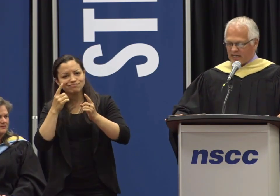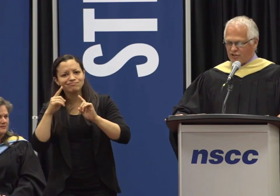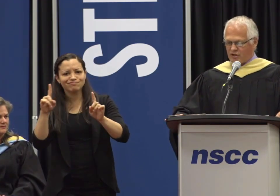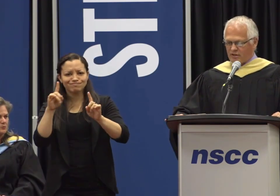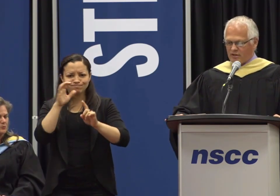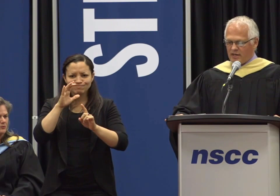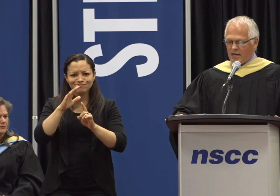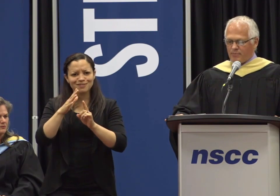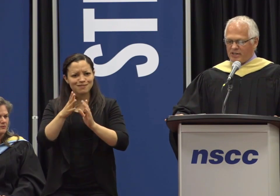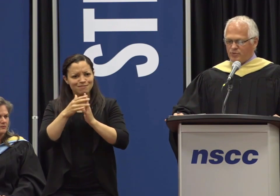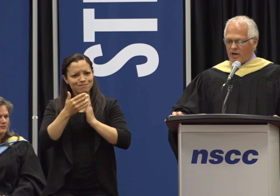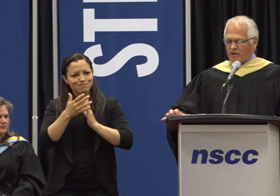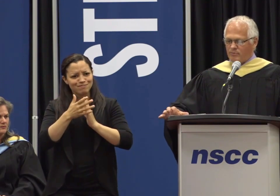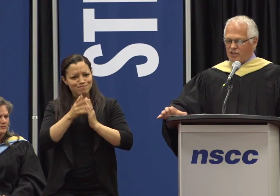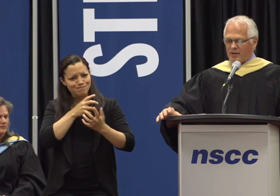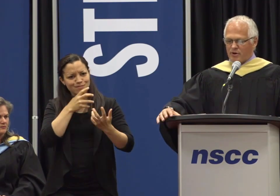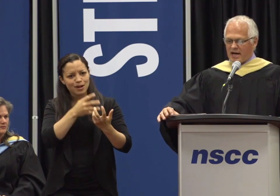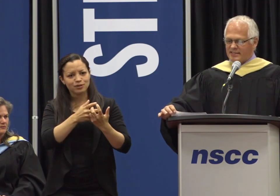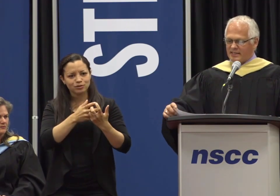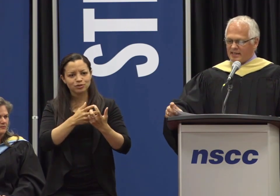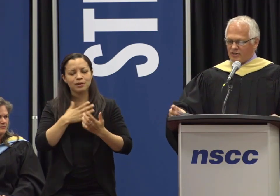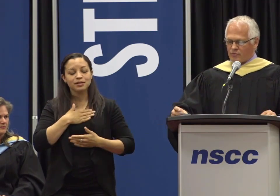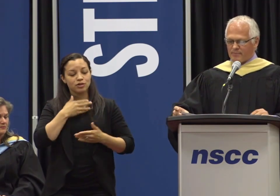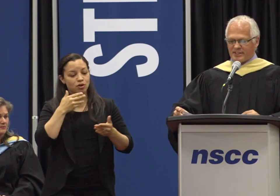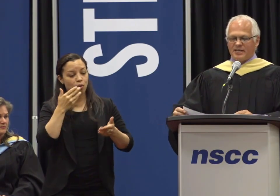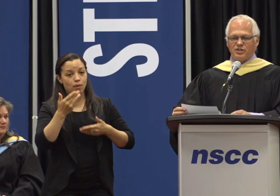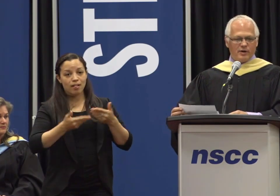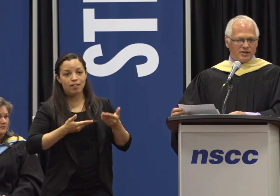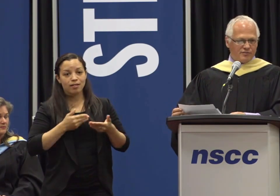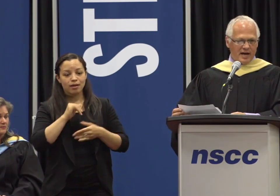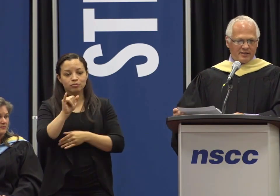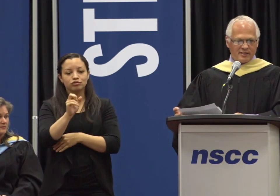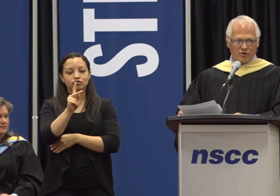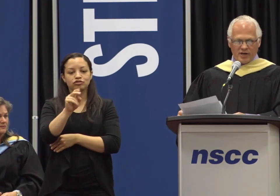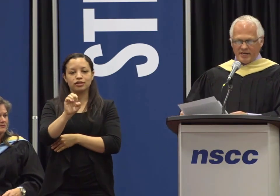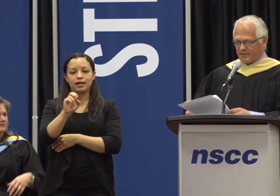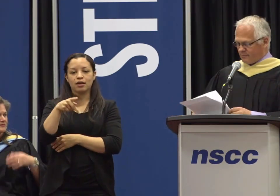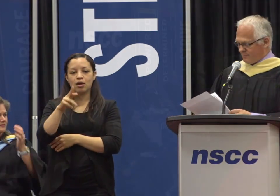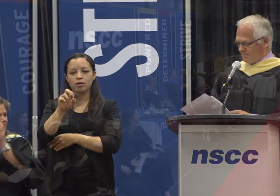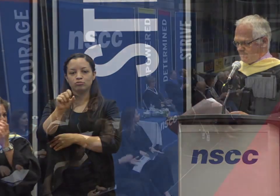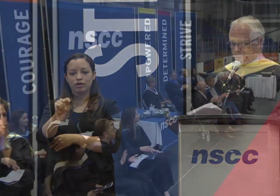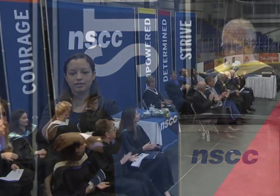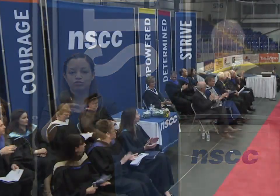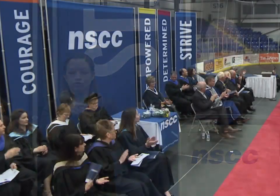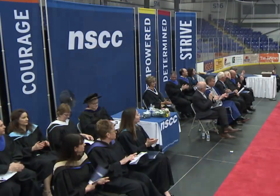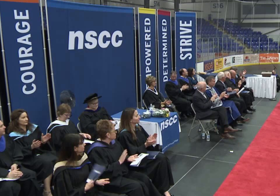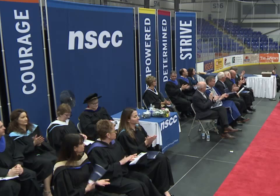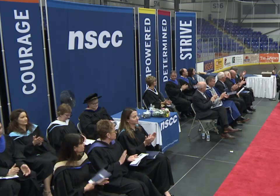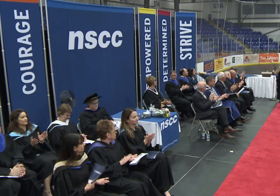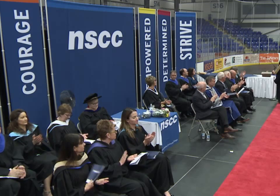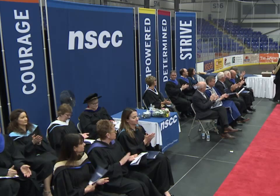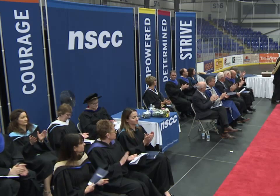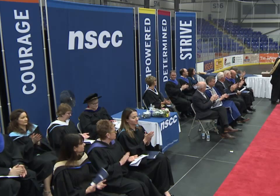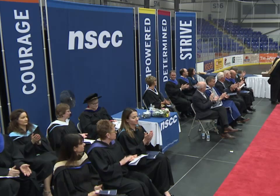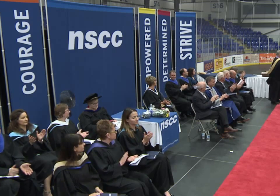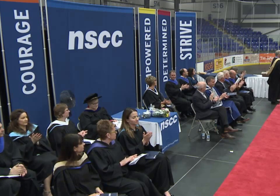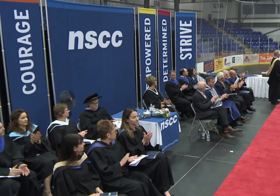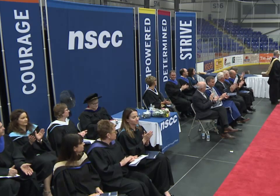greatest potential. Please welcome Jacob Prest to represent you as your valedictorian.